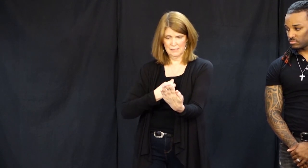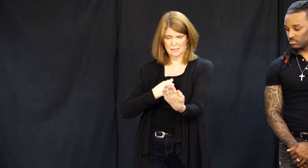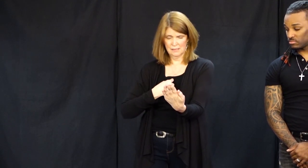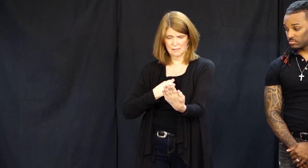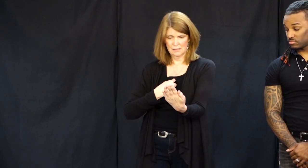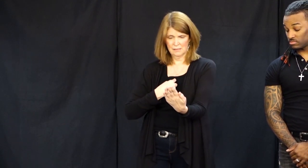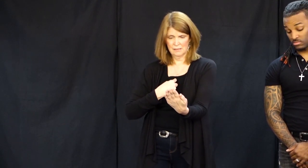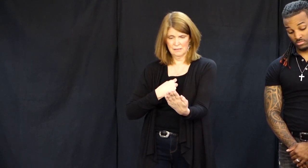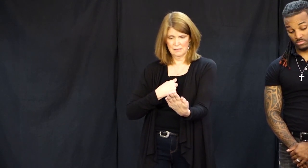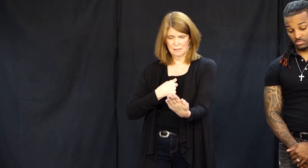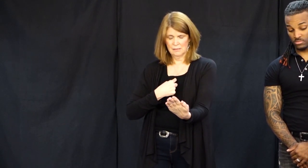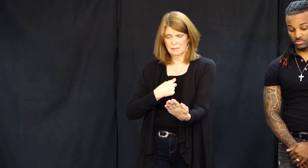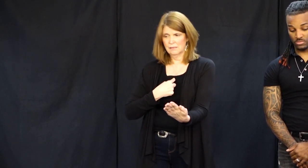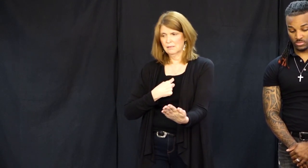me.